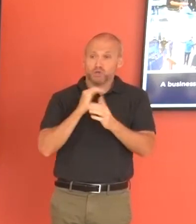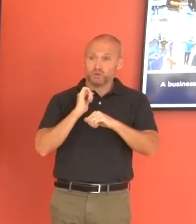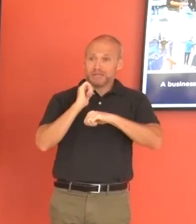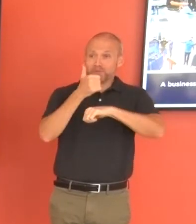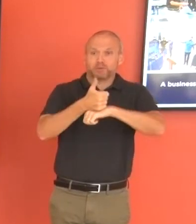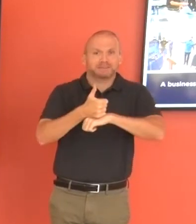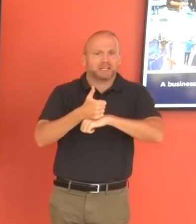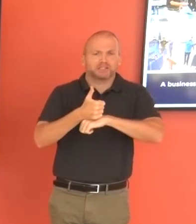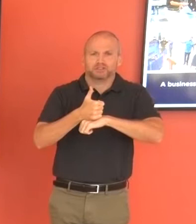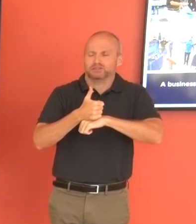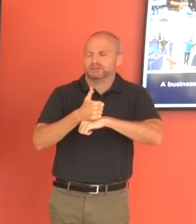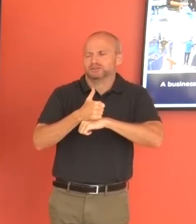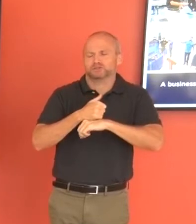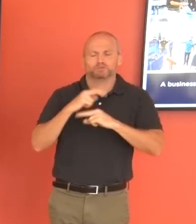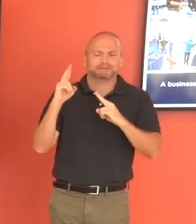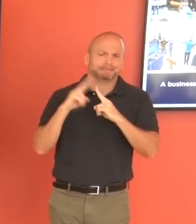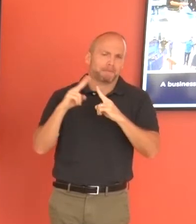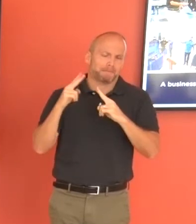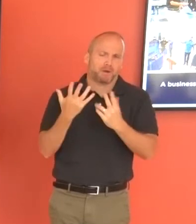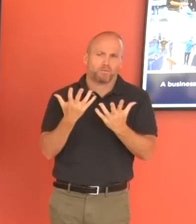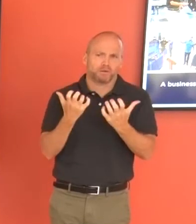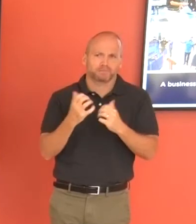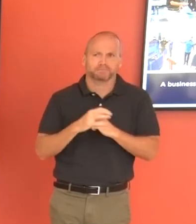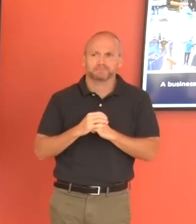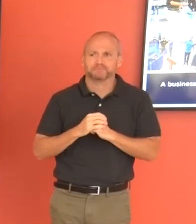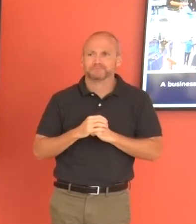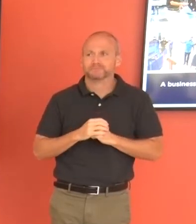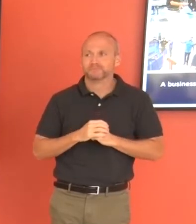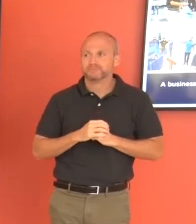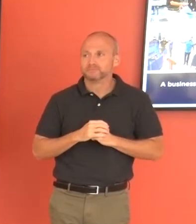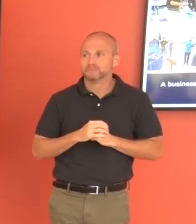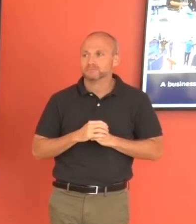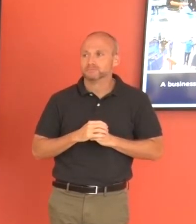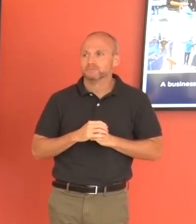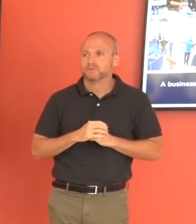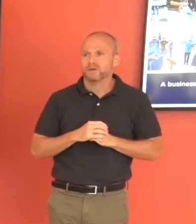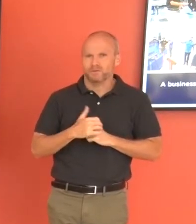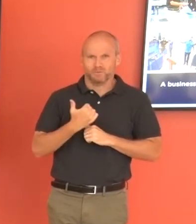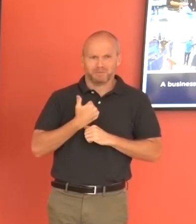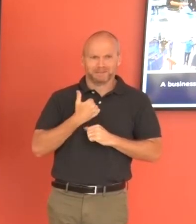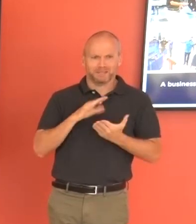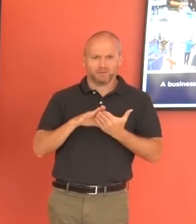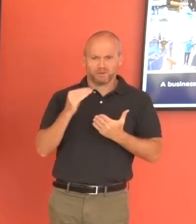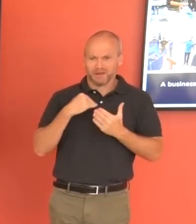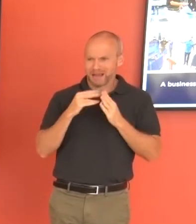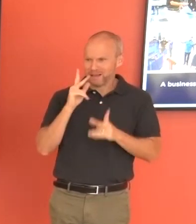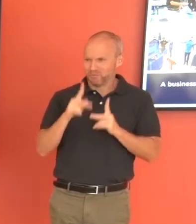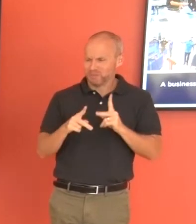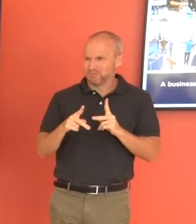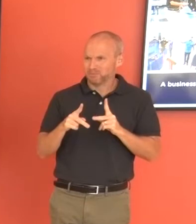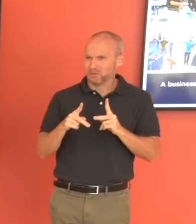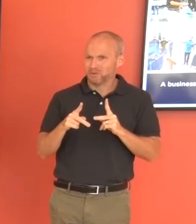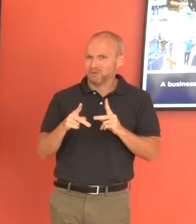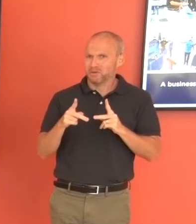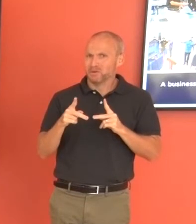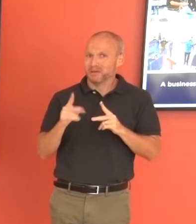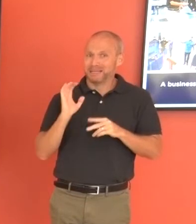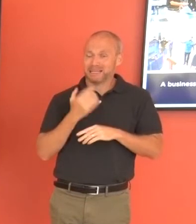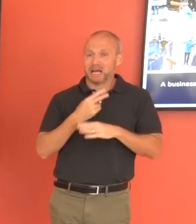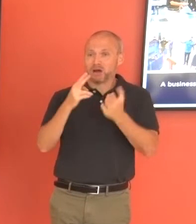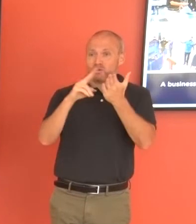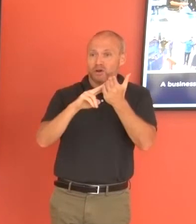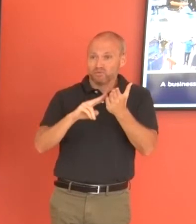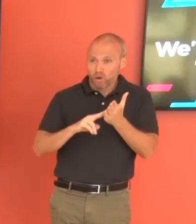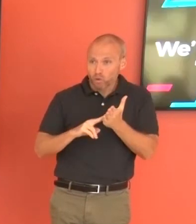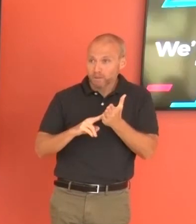world class. And so, you know, if when I found out that we have people in our enrollment funnel that have degrees, but